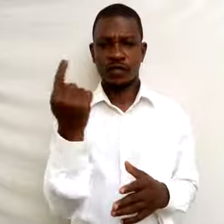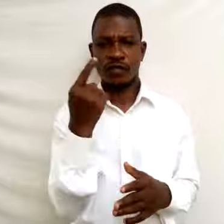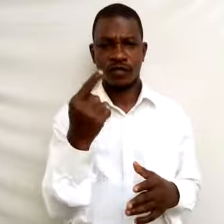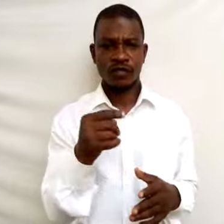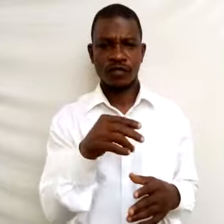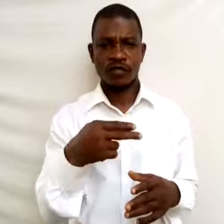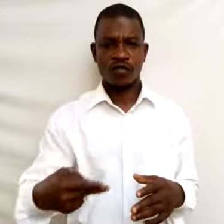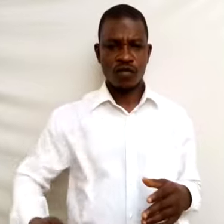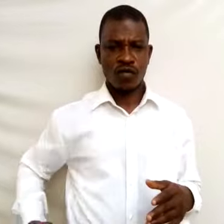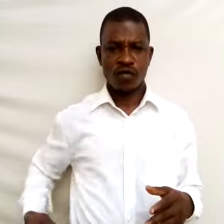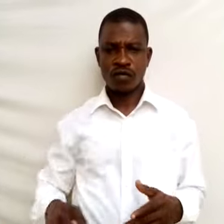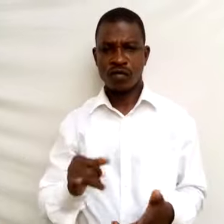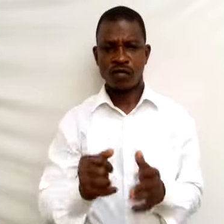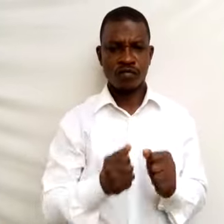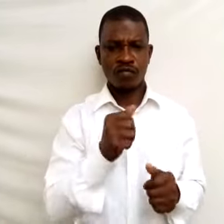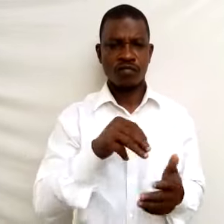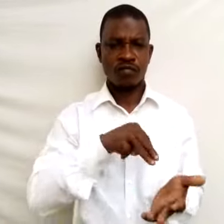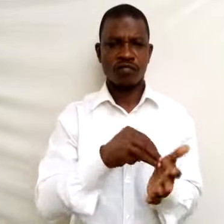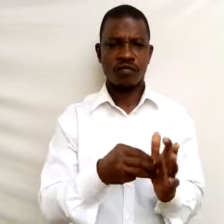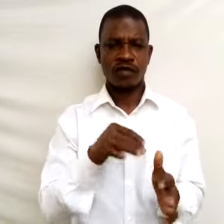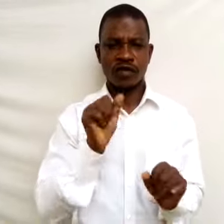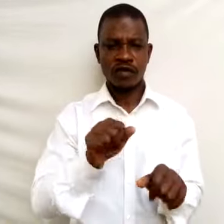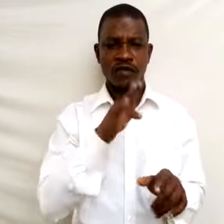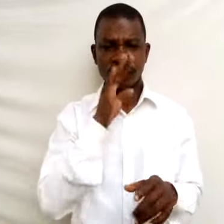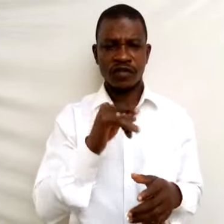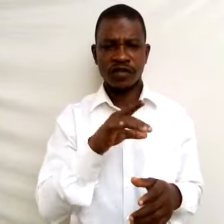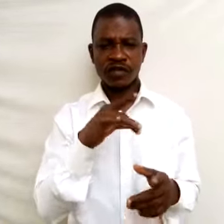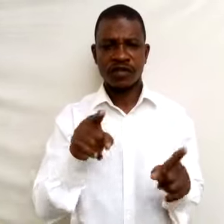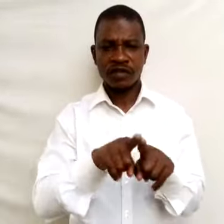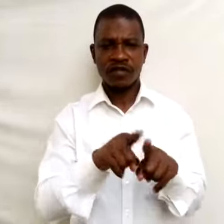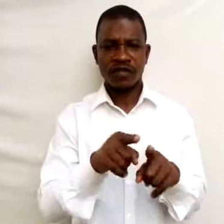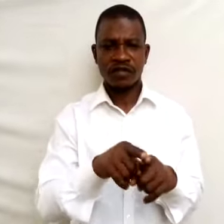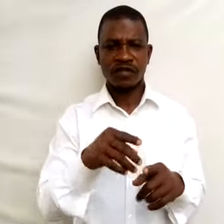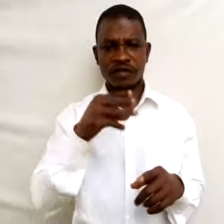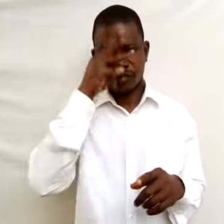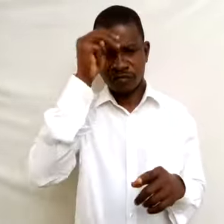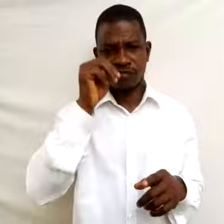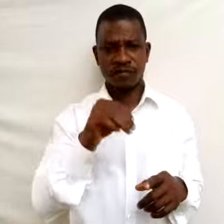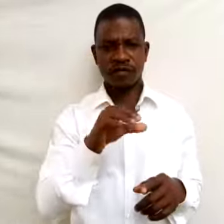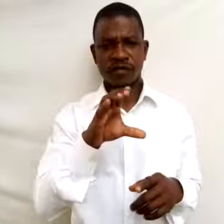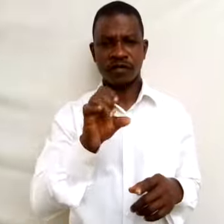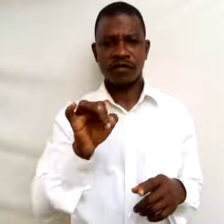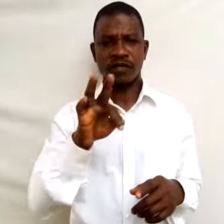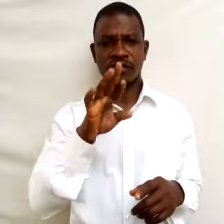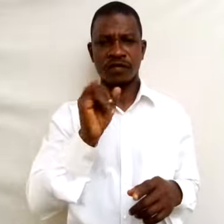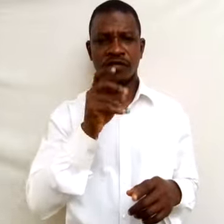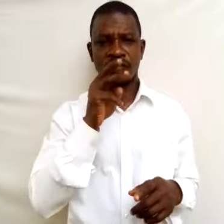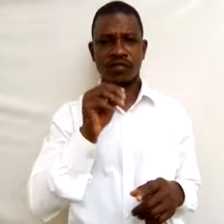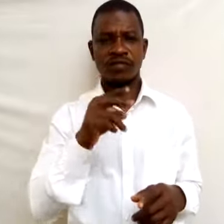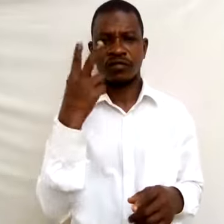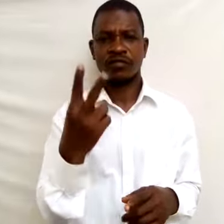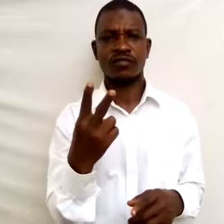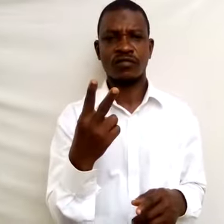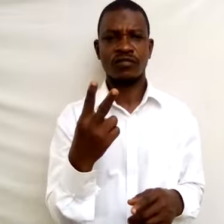operation which medically can be likened to male circumcision. 2.